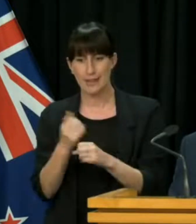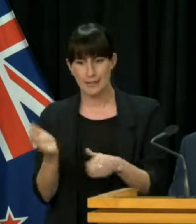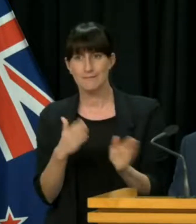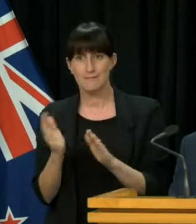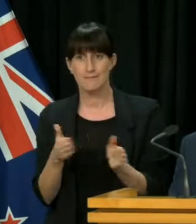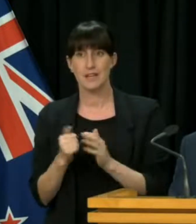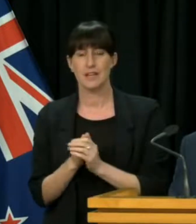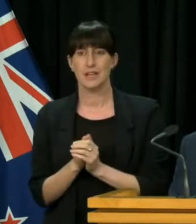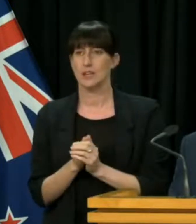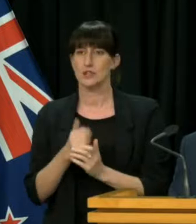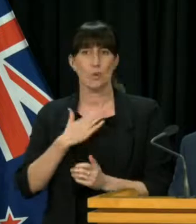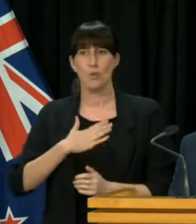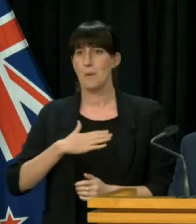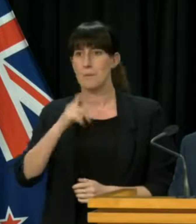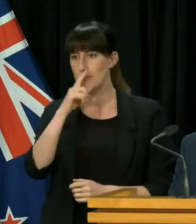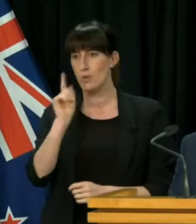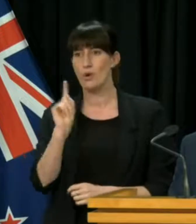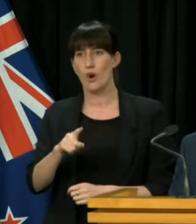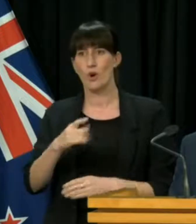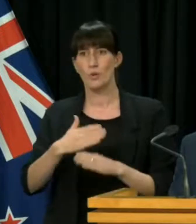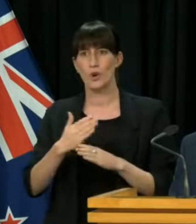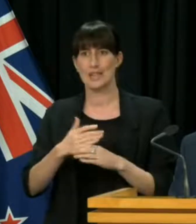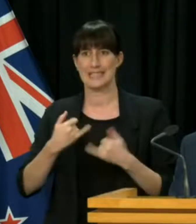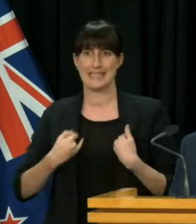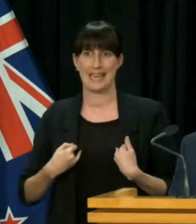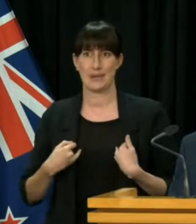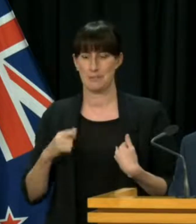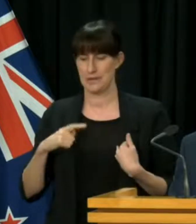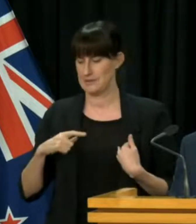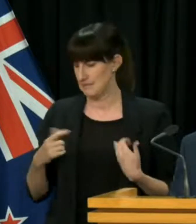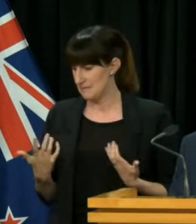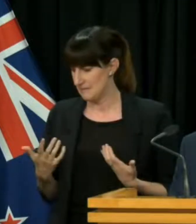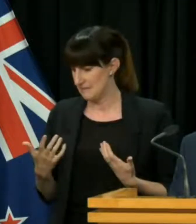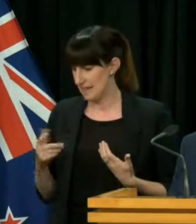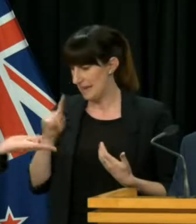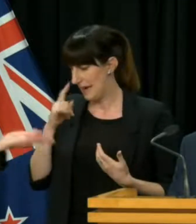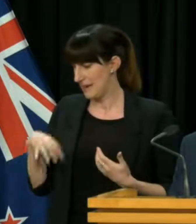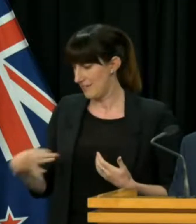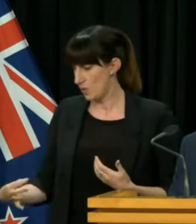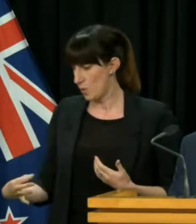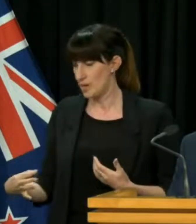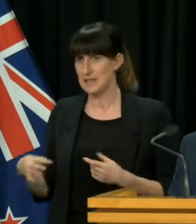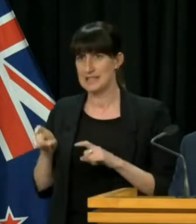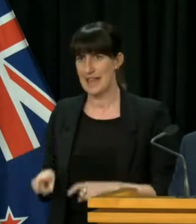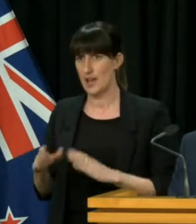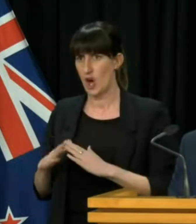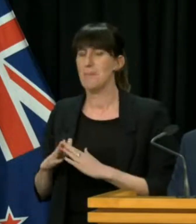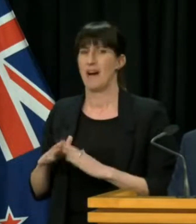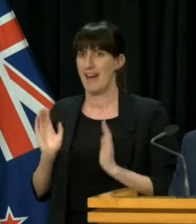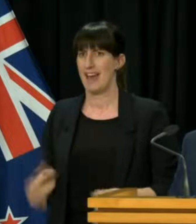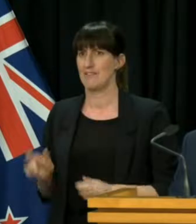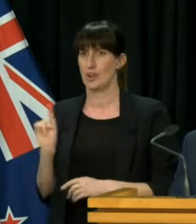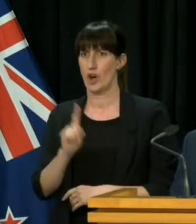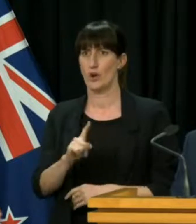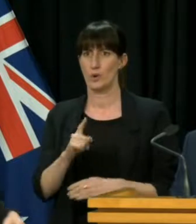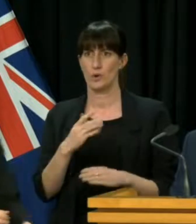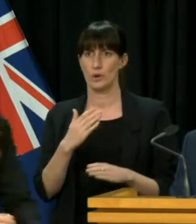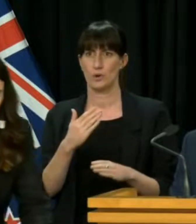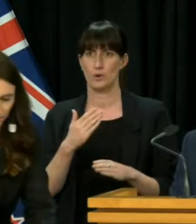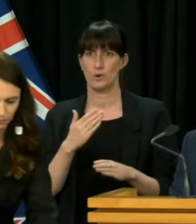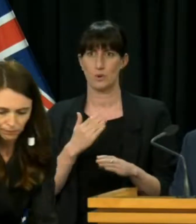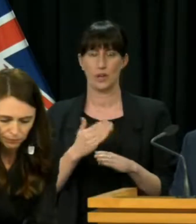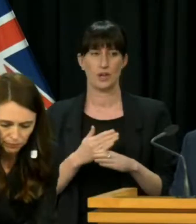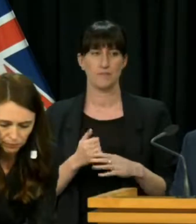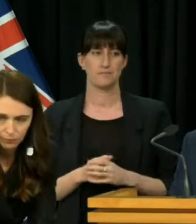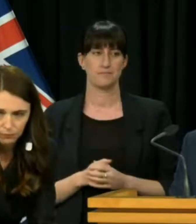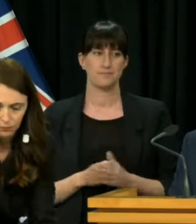work when they're sick because they can't afford to stay home. I don't think that's good for anyone. Minister. I'll give you a chance to respond. Well, look, the other thing I'd just note